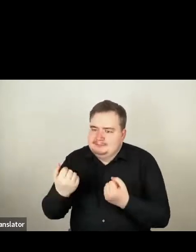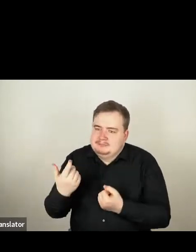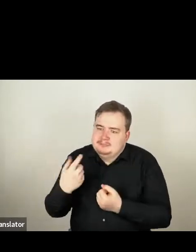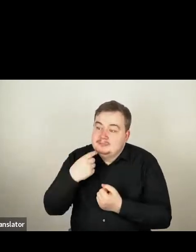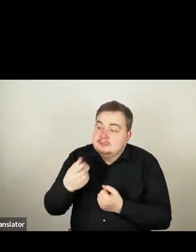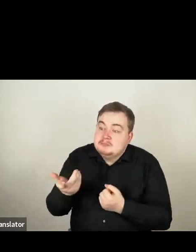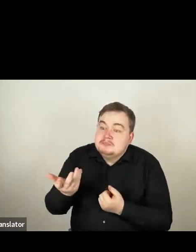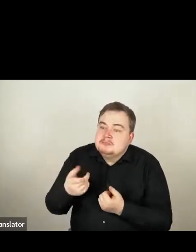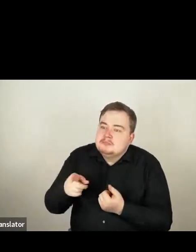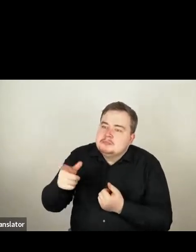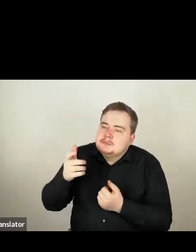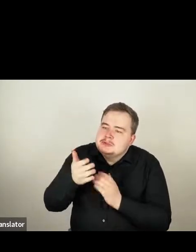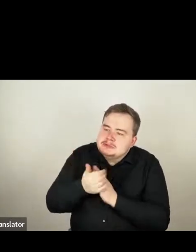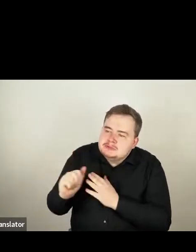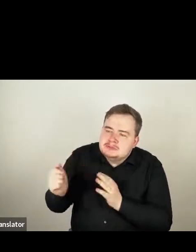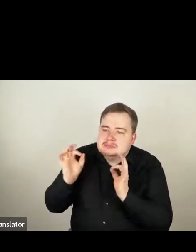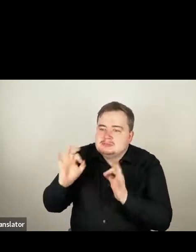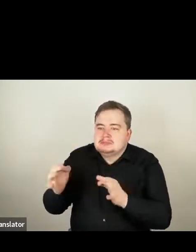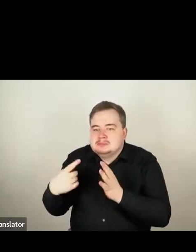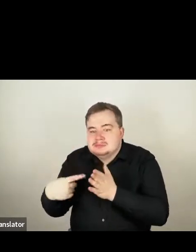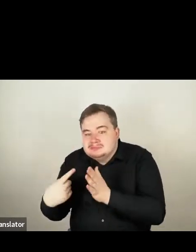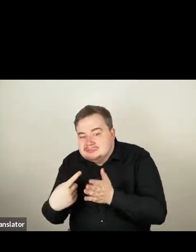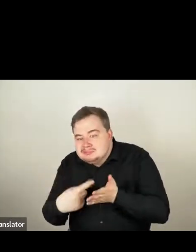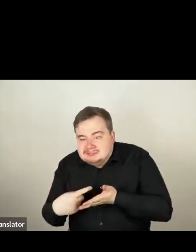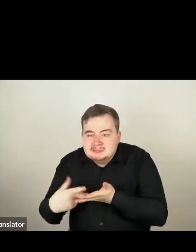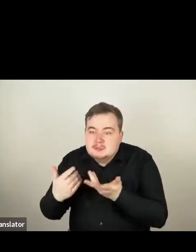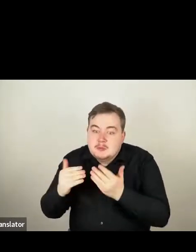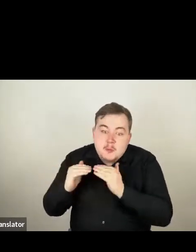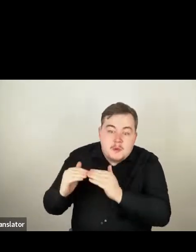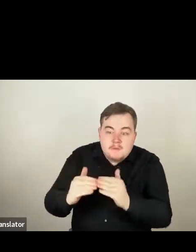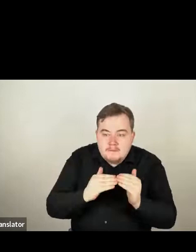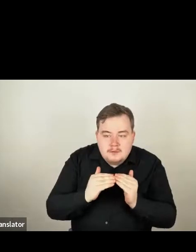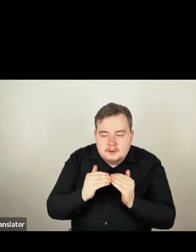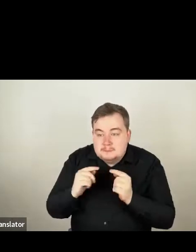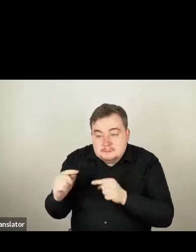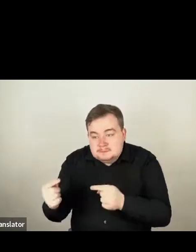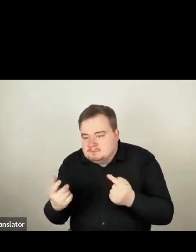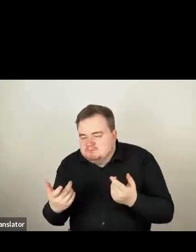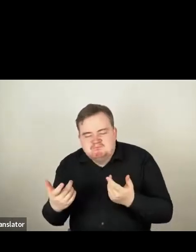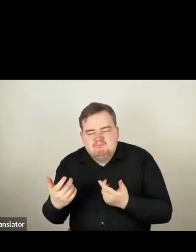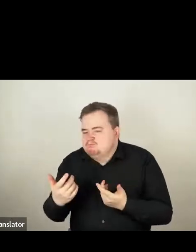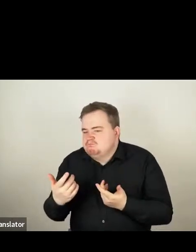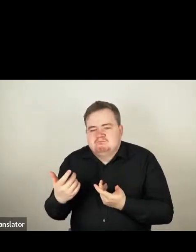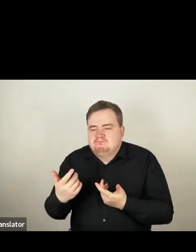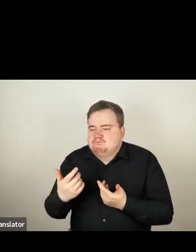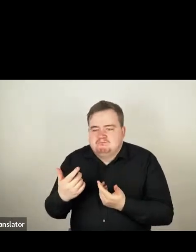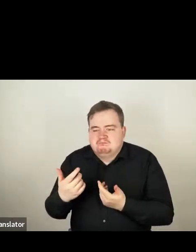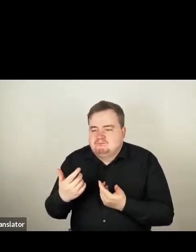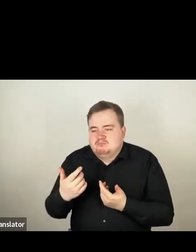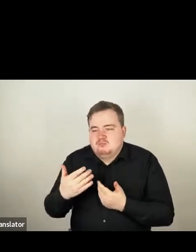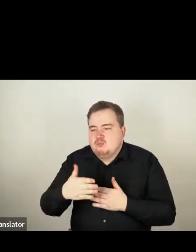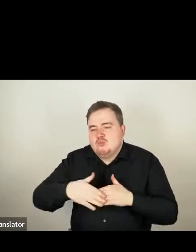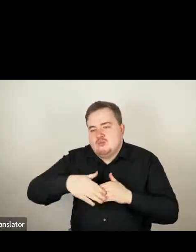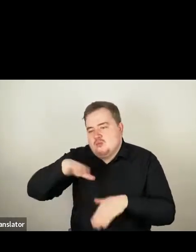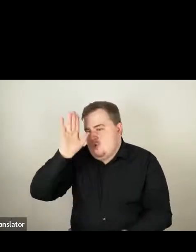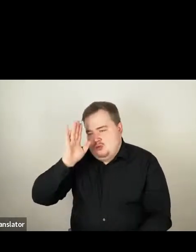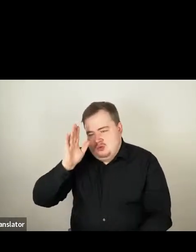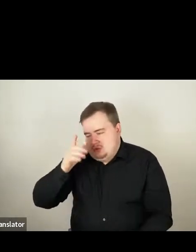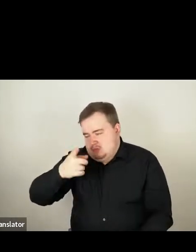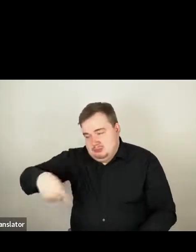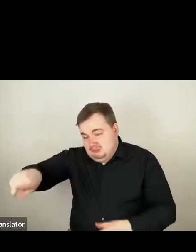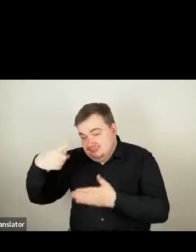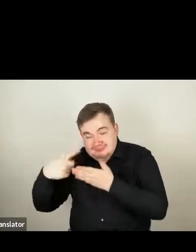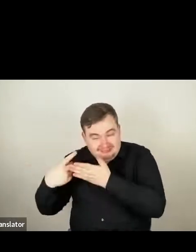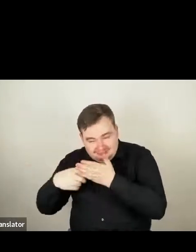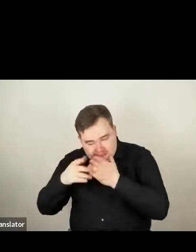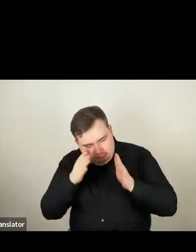topic of conversation for the public. So when we worked with the staff, it was a new idea for many. And